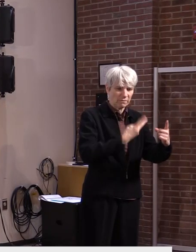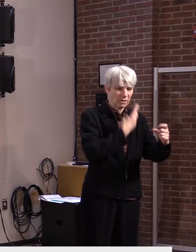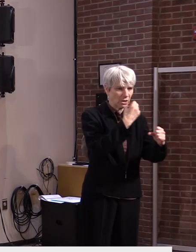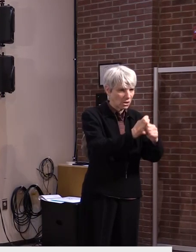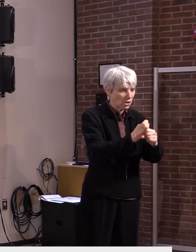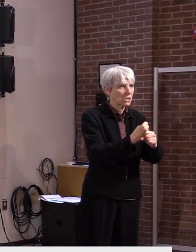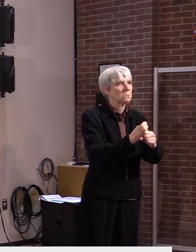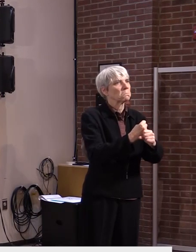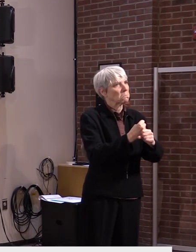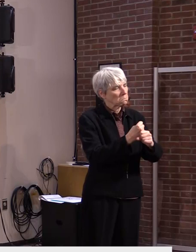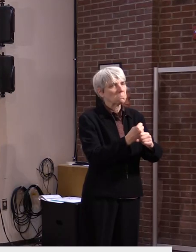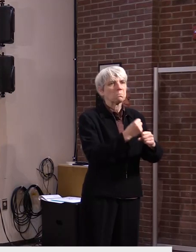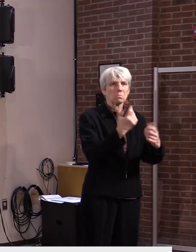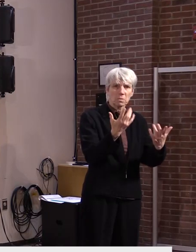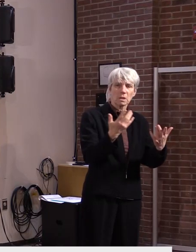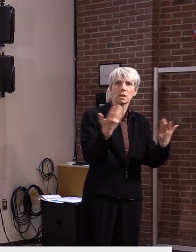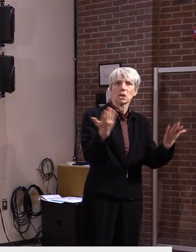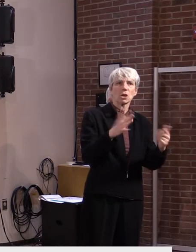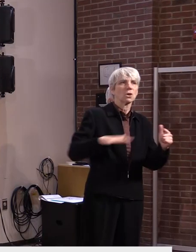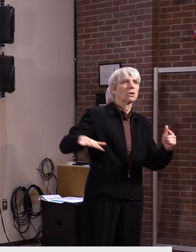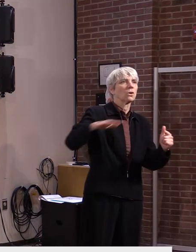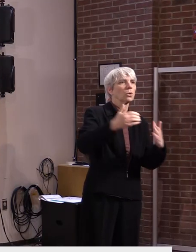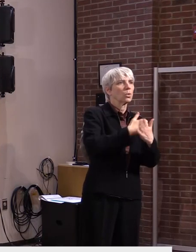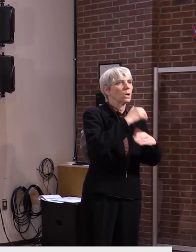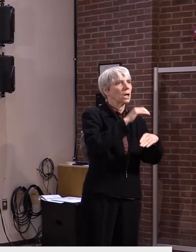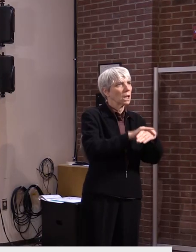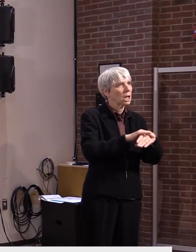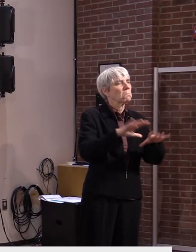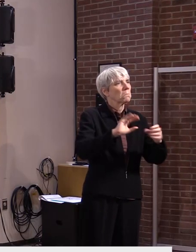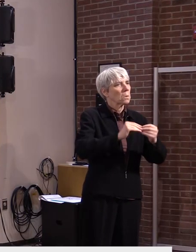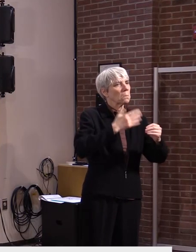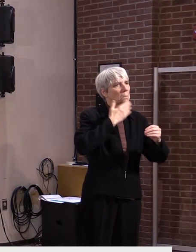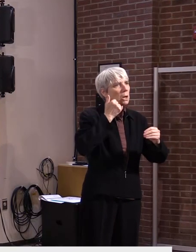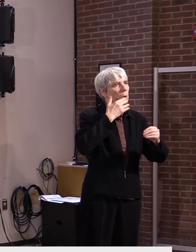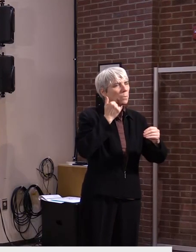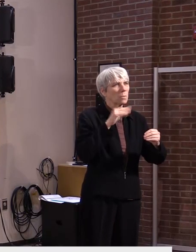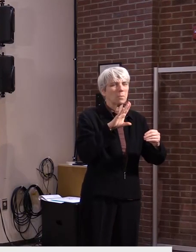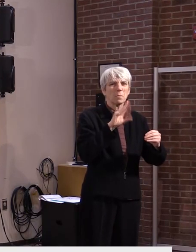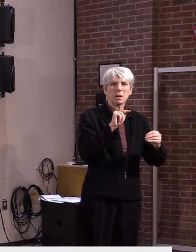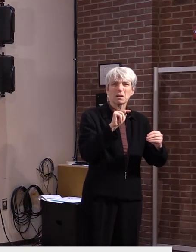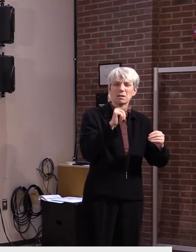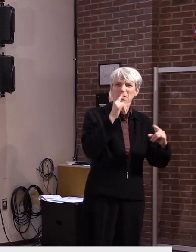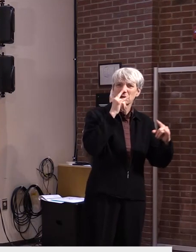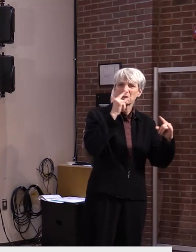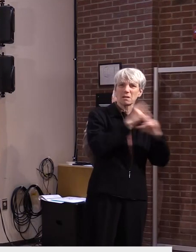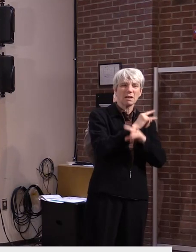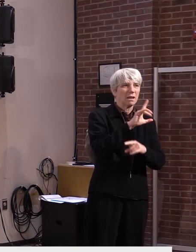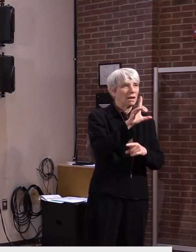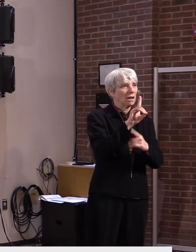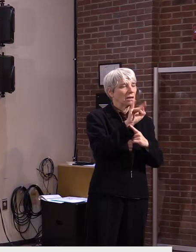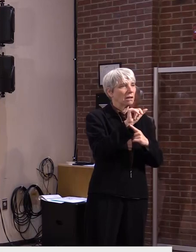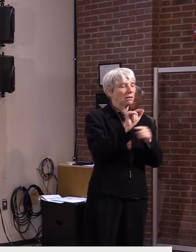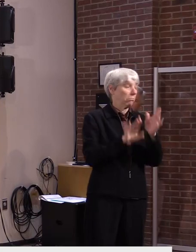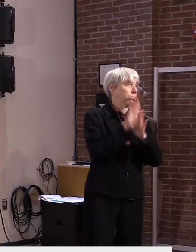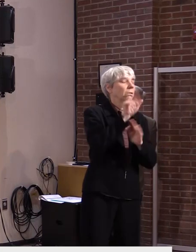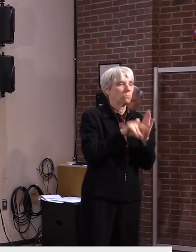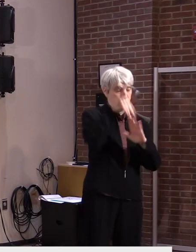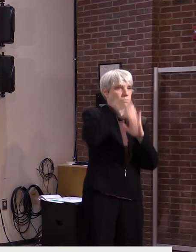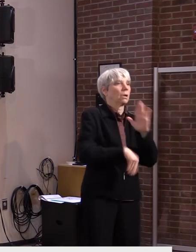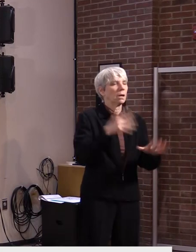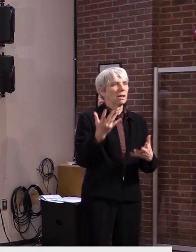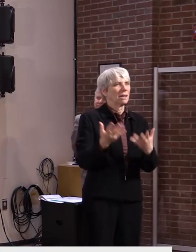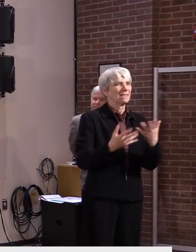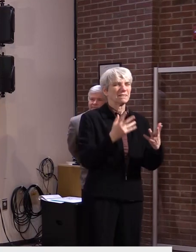well, cases are going back up here. I mean, why has Delta been so hard to predict, and why has it